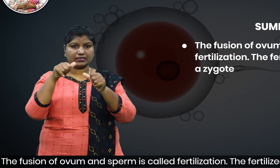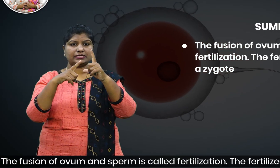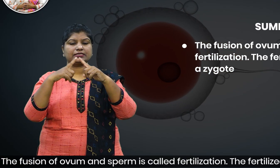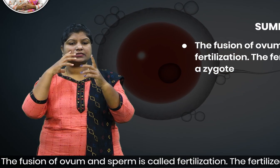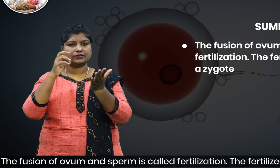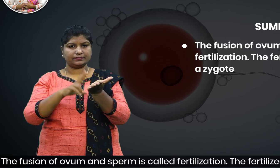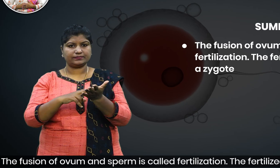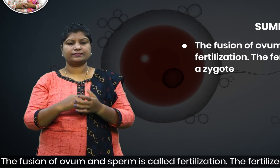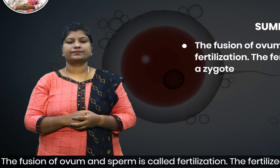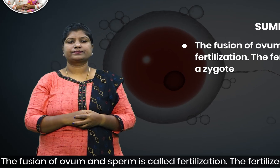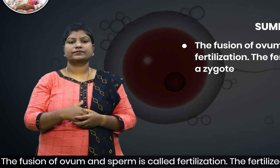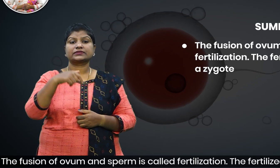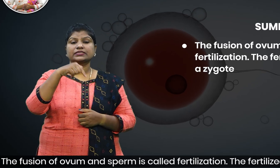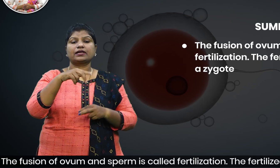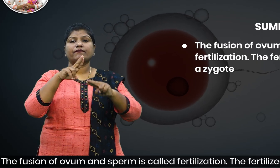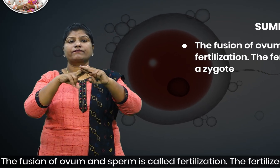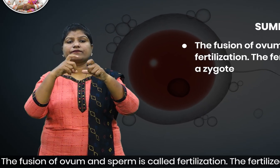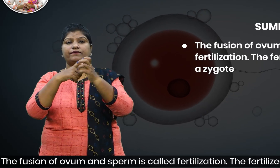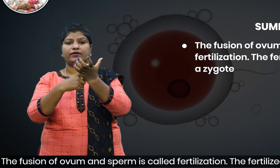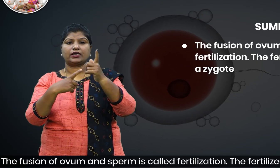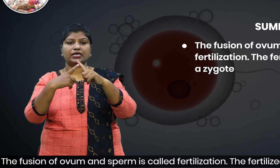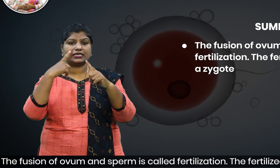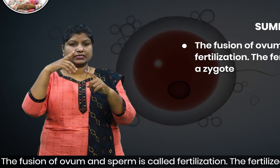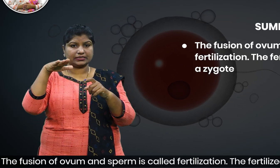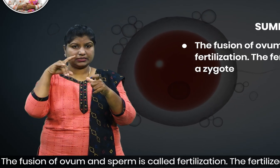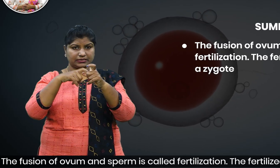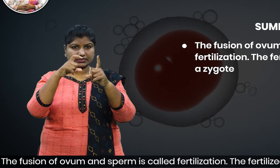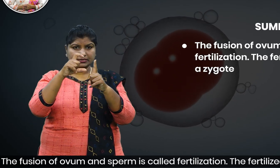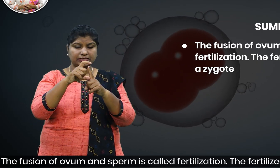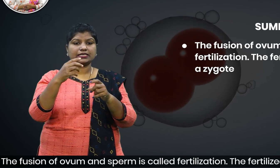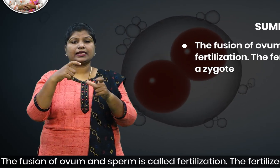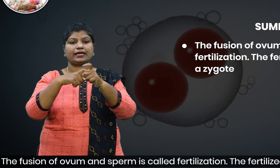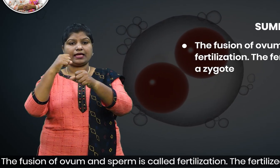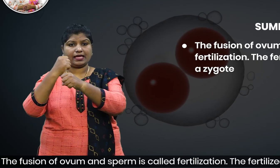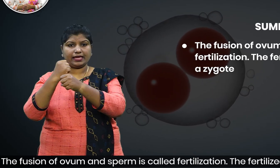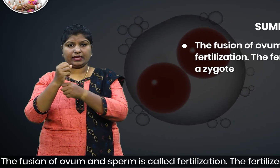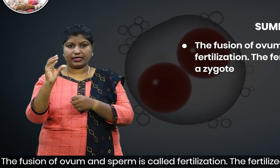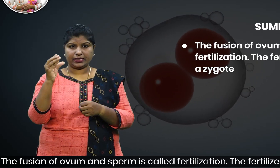The fertilized egg is called a zygote.